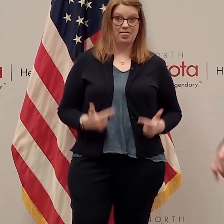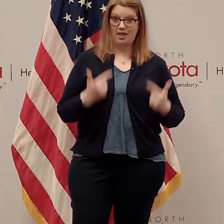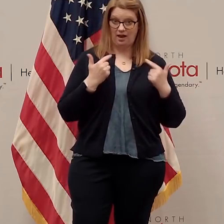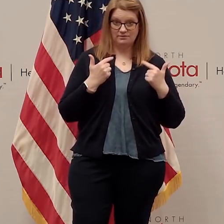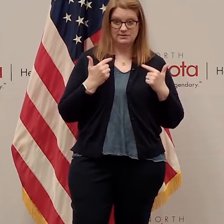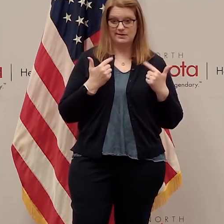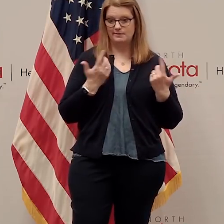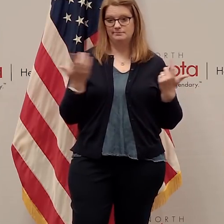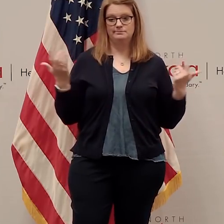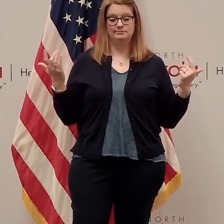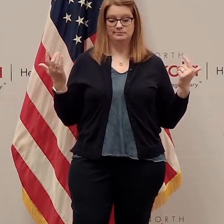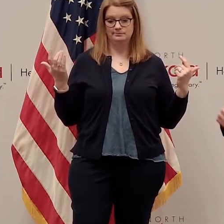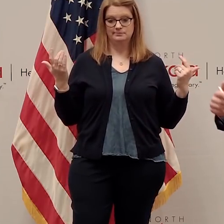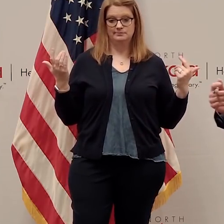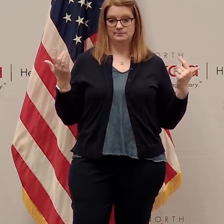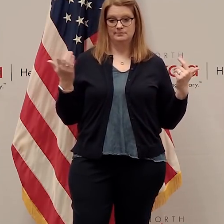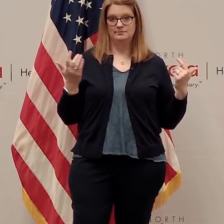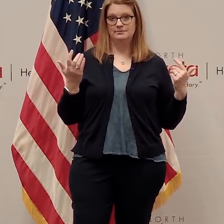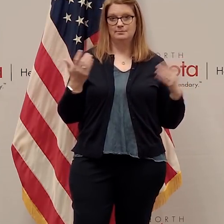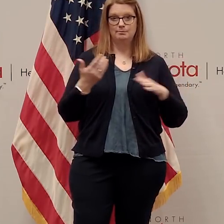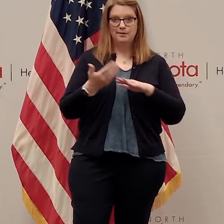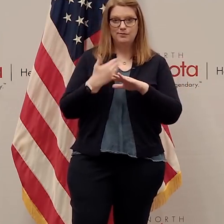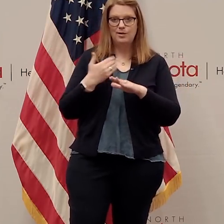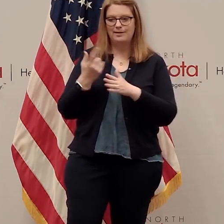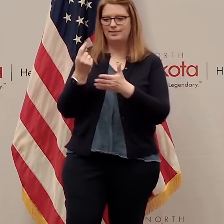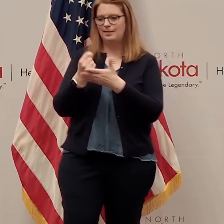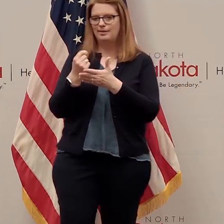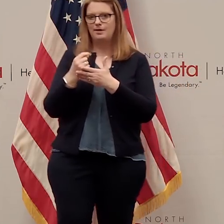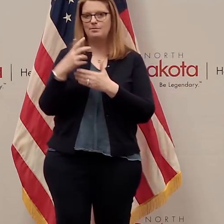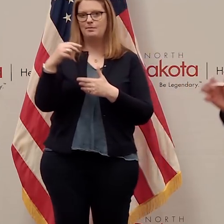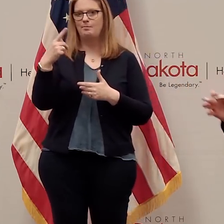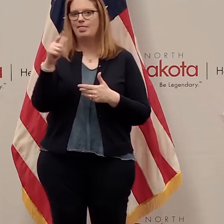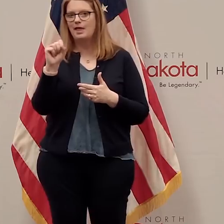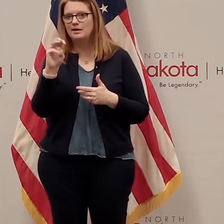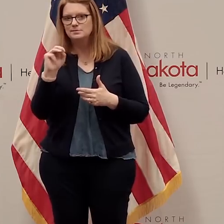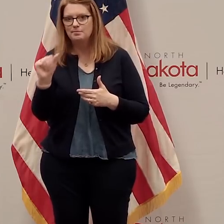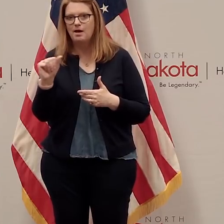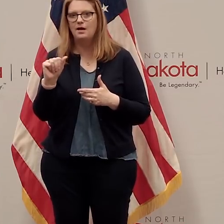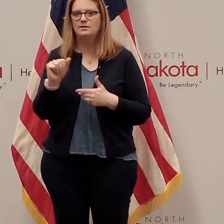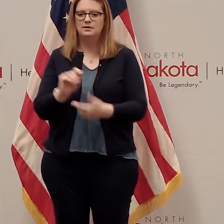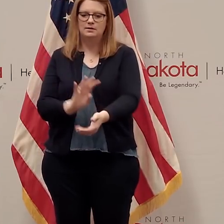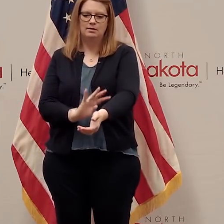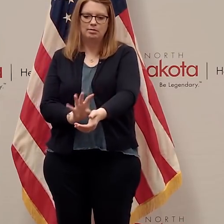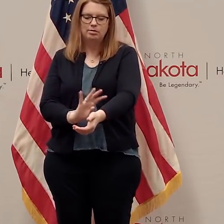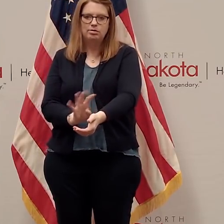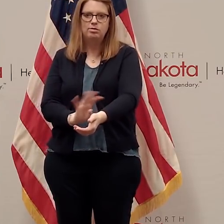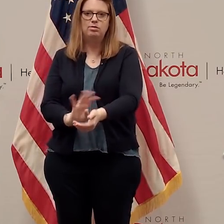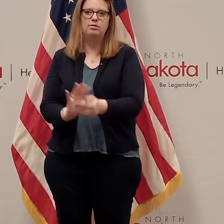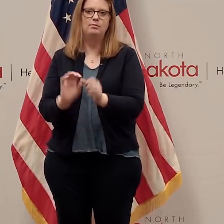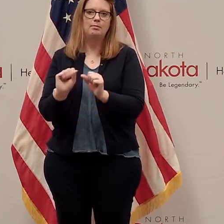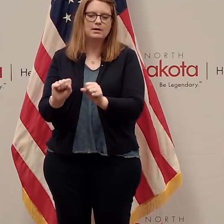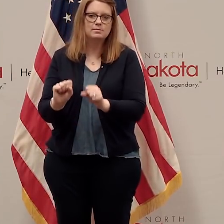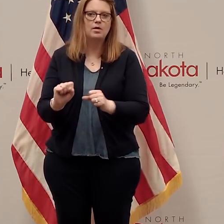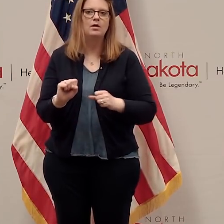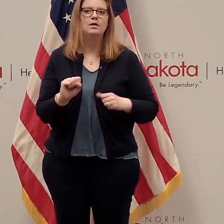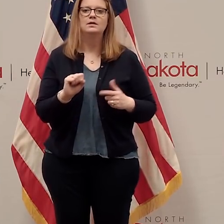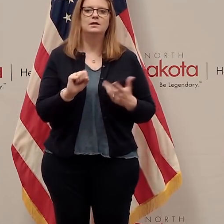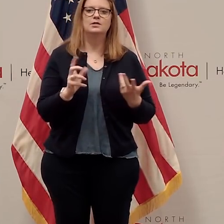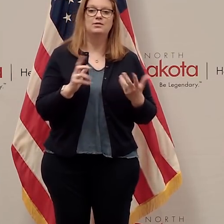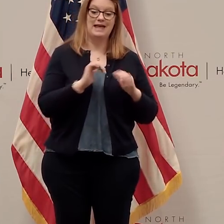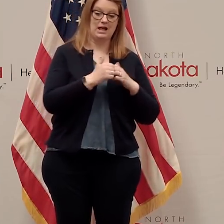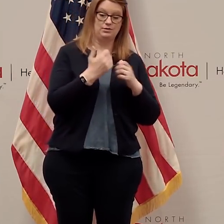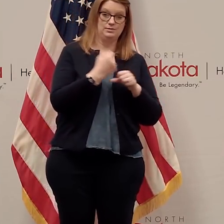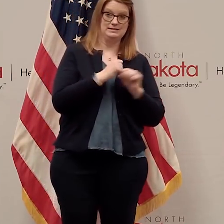had, you know, the therapeutic plasma transmission as a possibility, before we had anything else, the way you